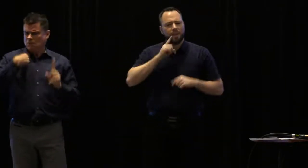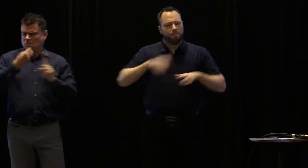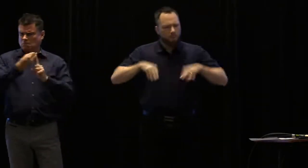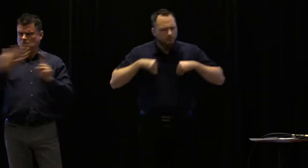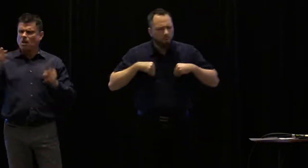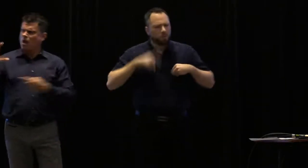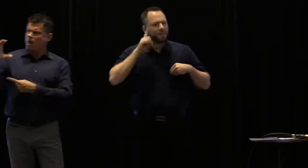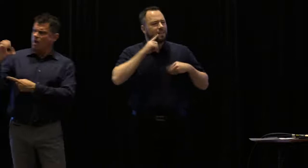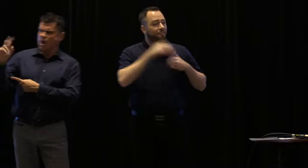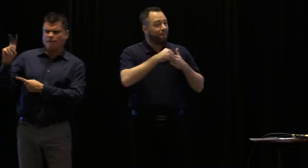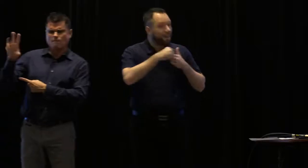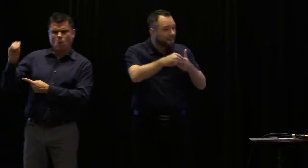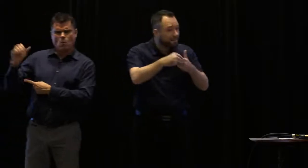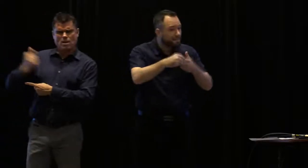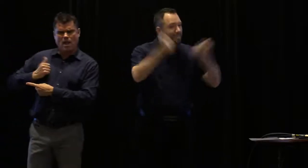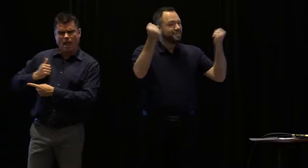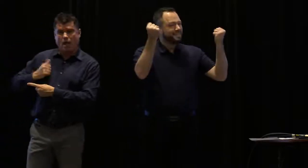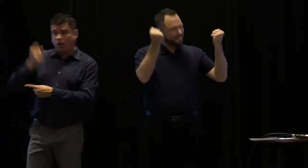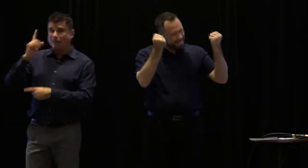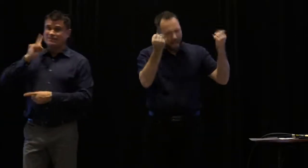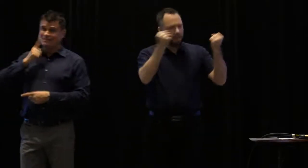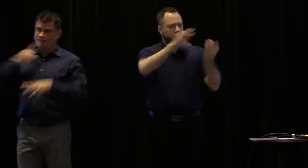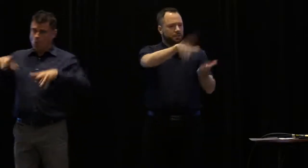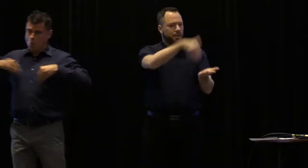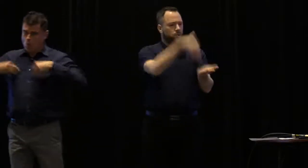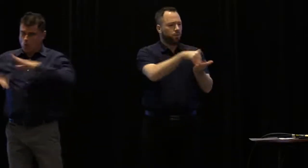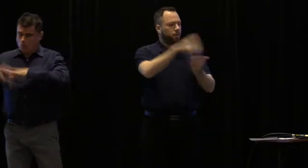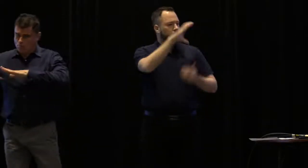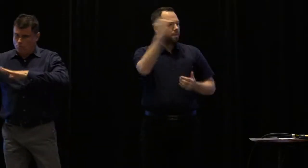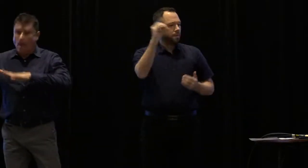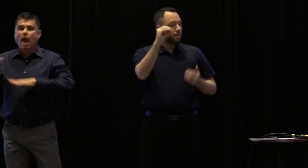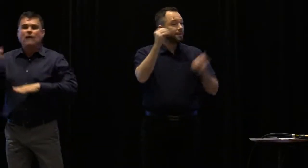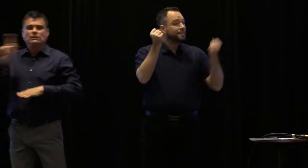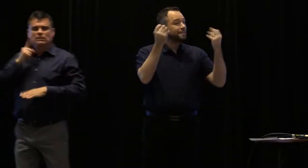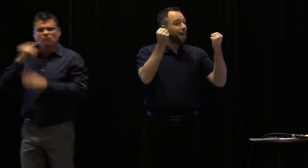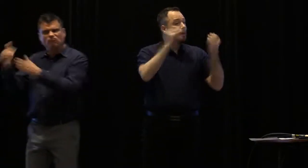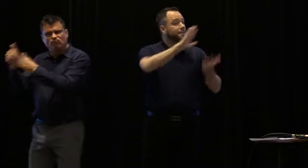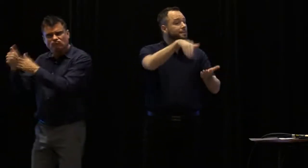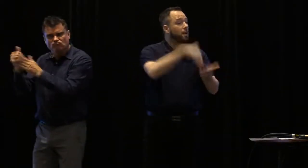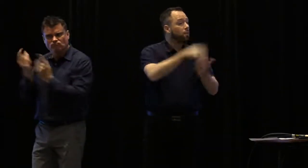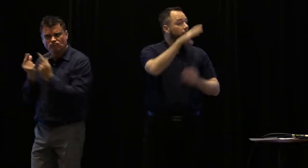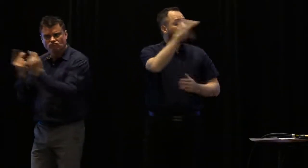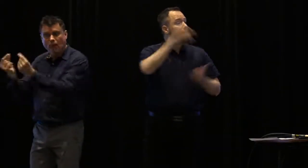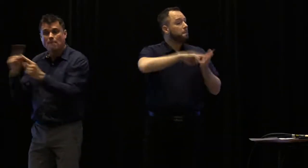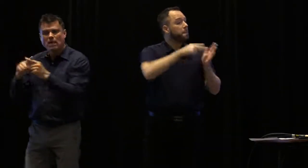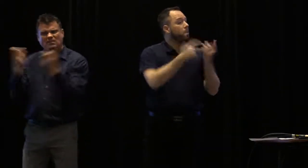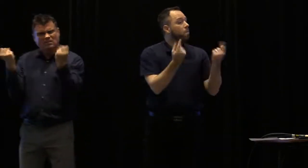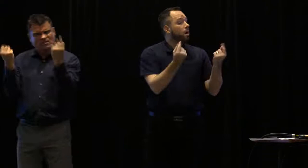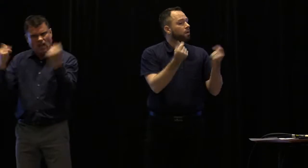I'll talk a little bit about Convo Canada. We are a deaf-owned, deaf-led, signing-centric company.